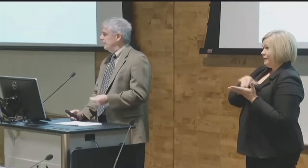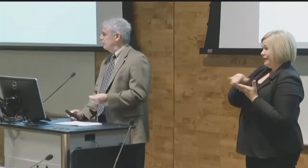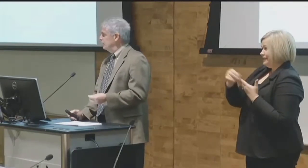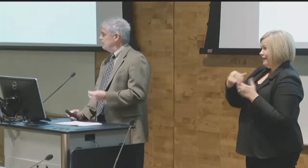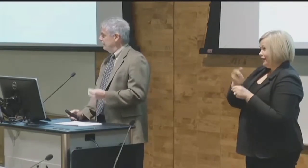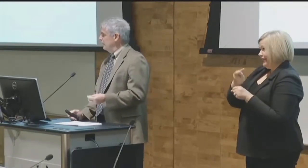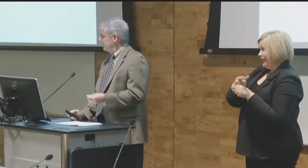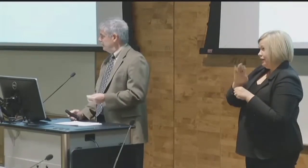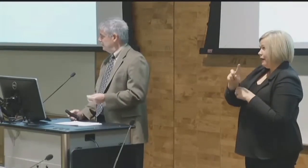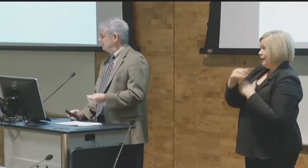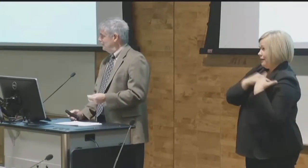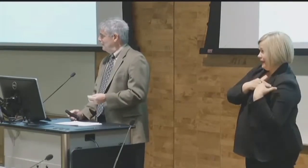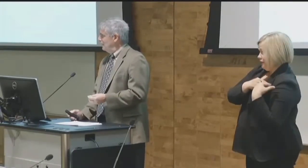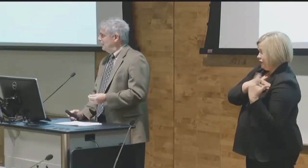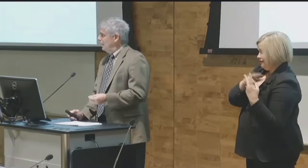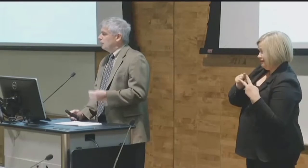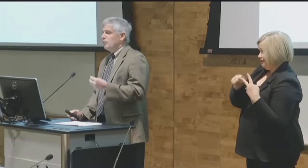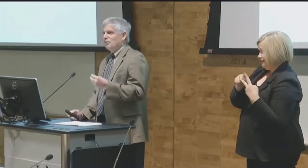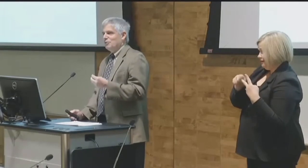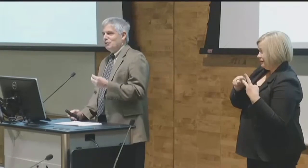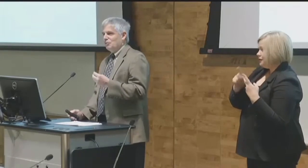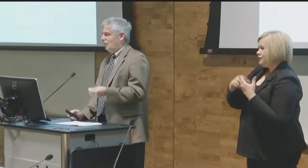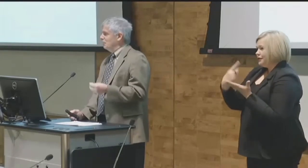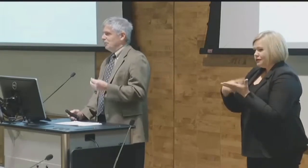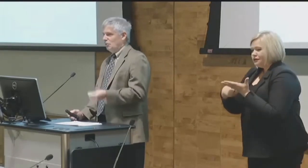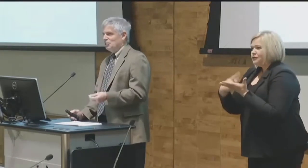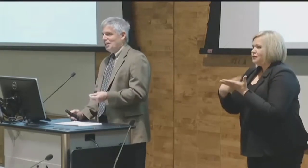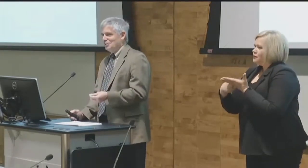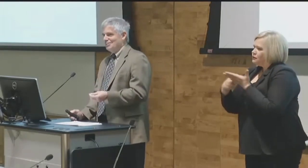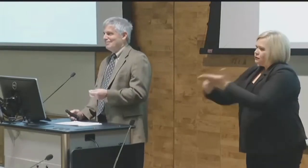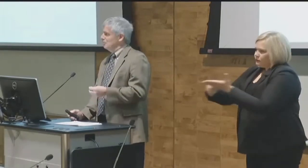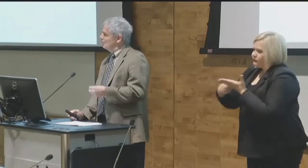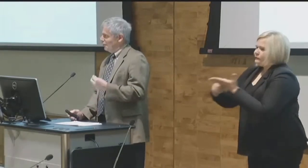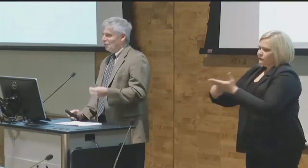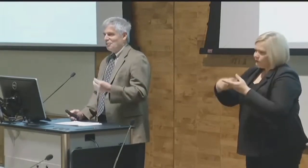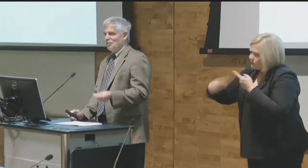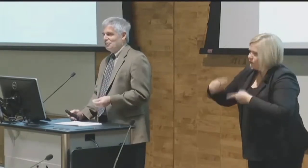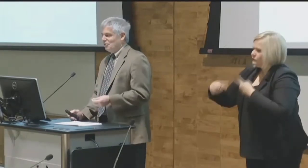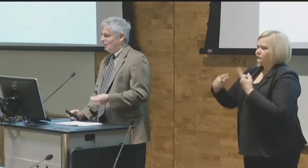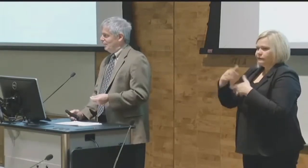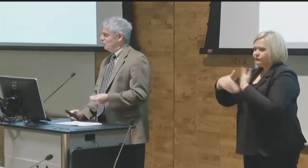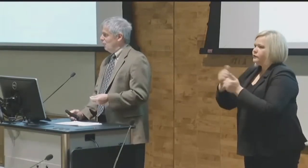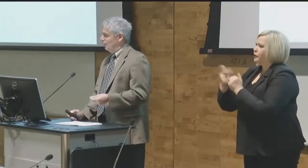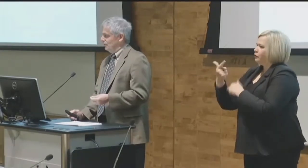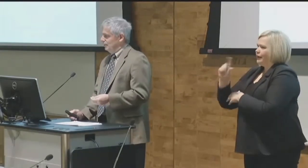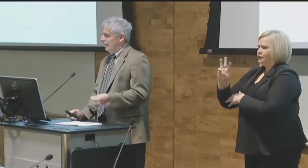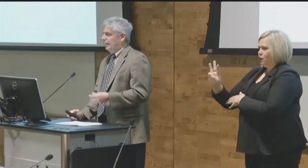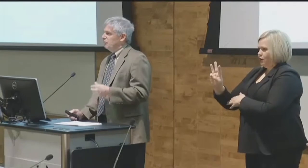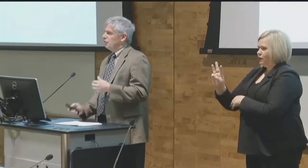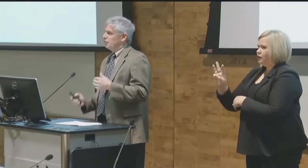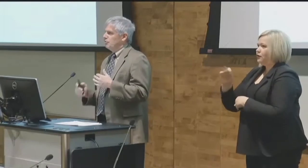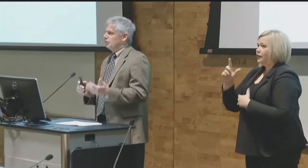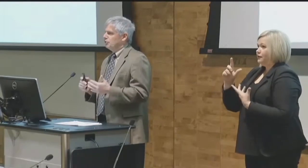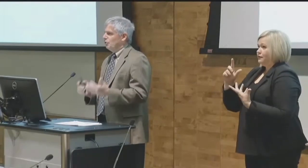million a year bond obligation? And we went through extensive negotiations, et cetera, with Great Lakes Water,